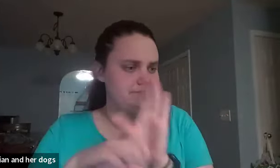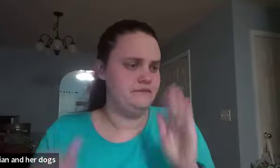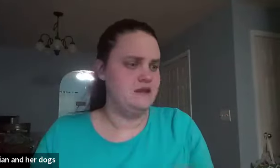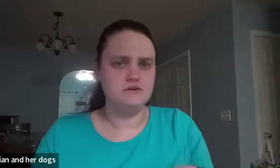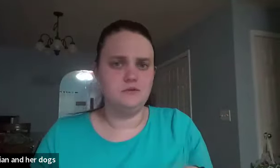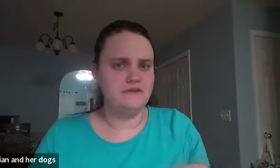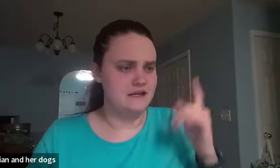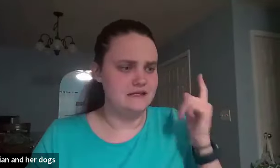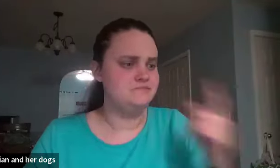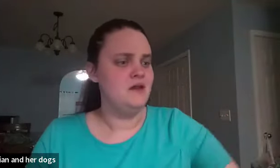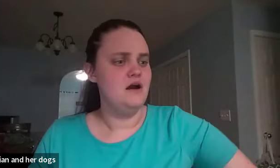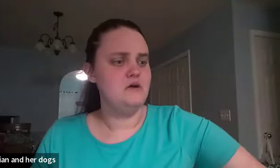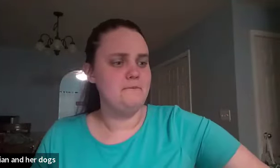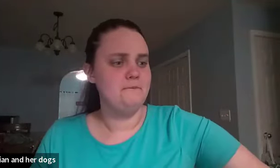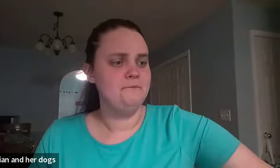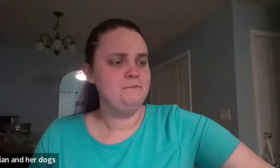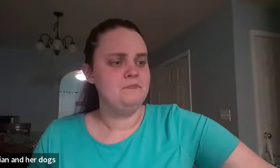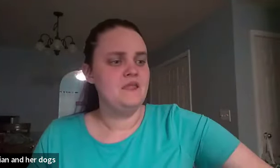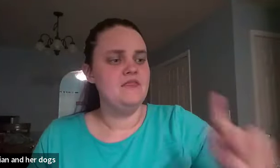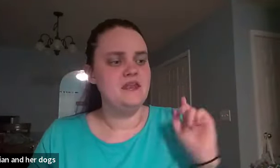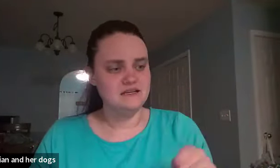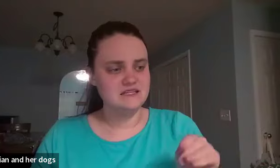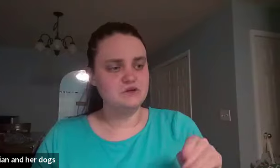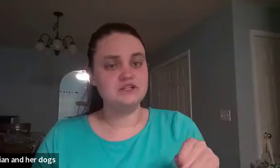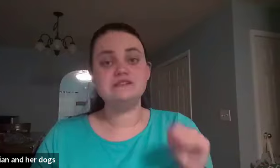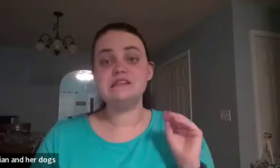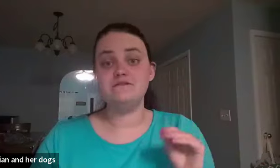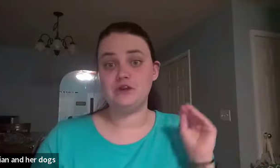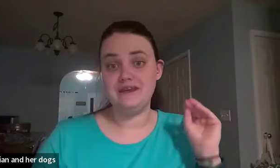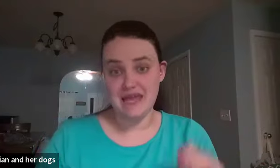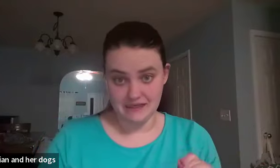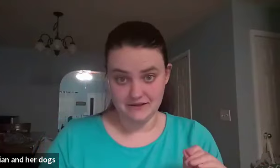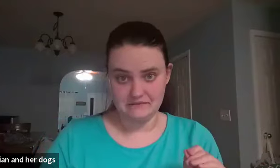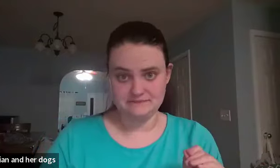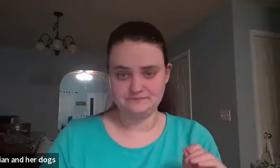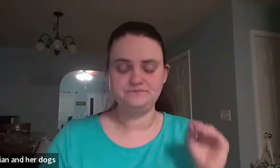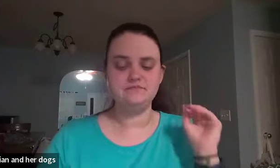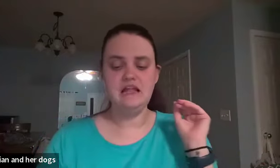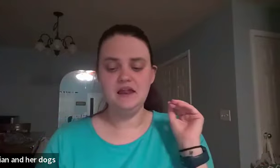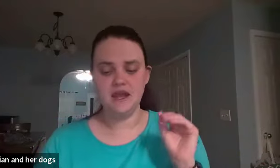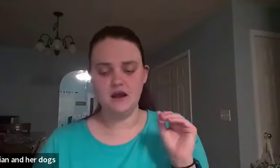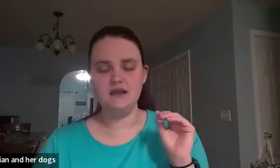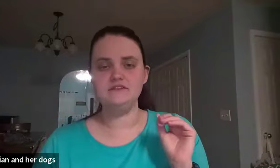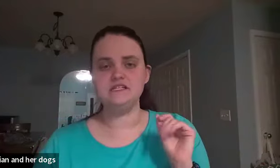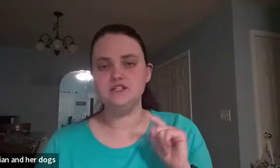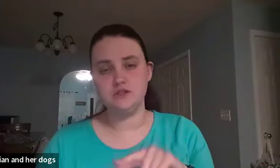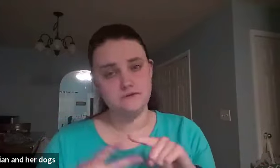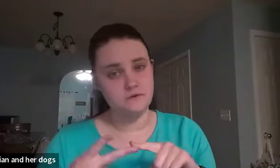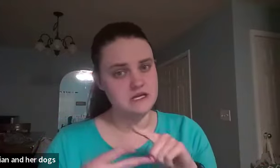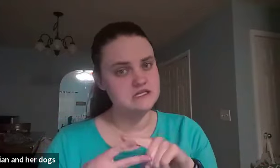chocolate. Don't know what that is. Okay. The next thing we're going to do is the sign for cake. Now, I have seen two different ways